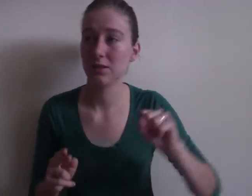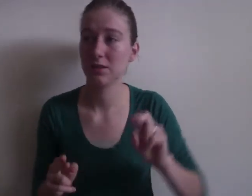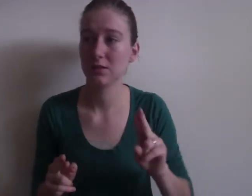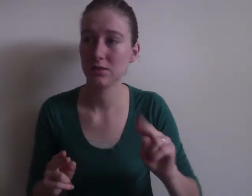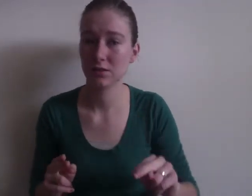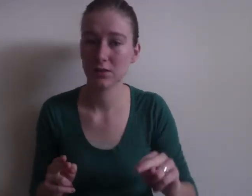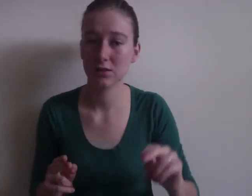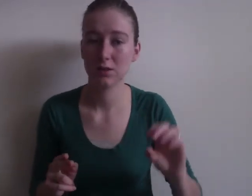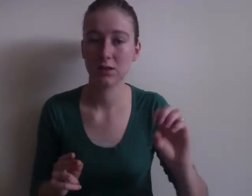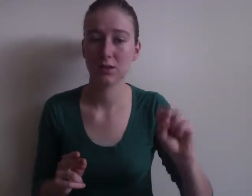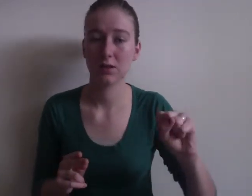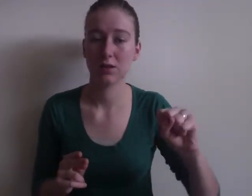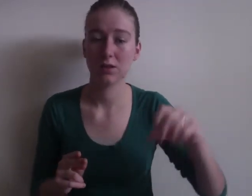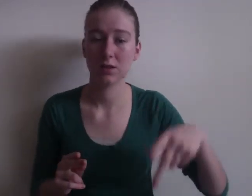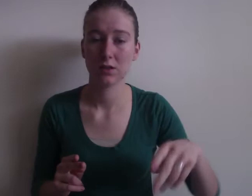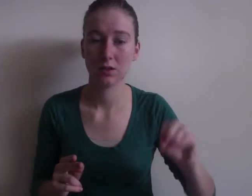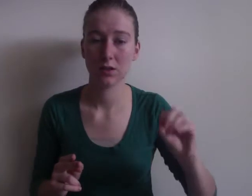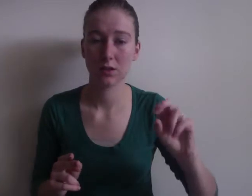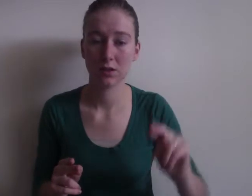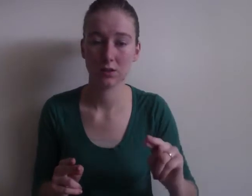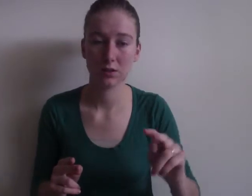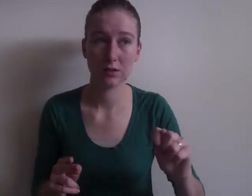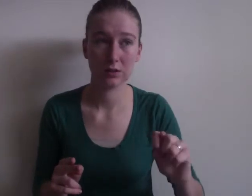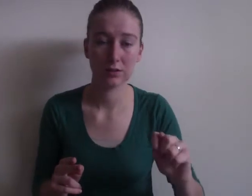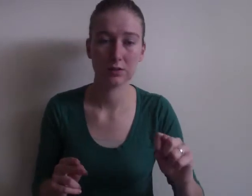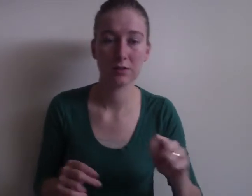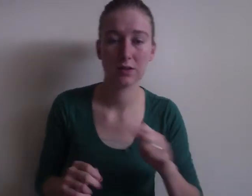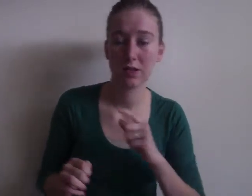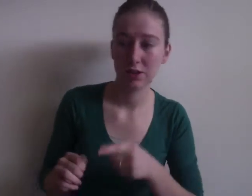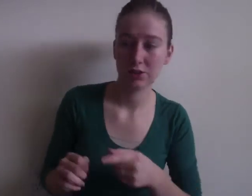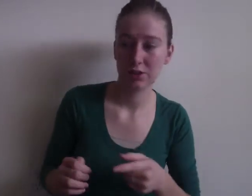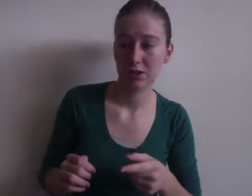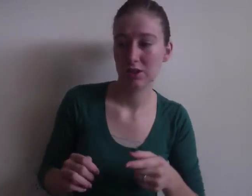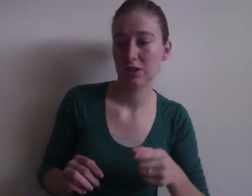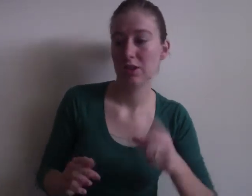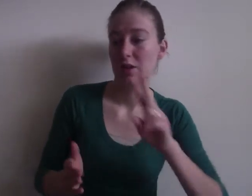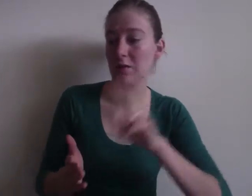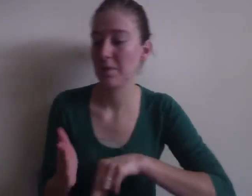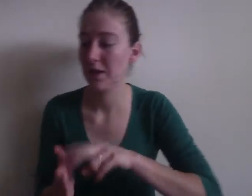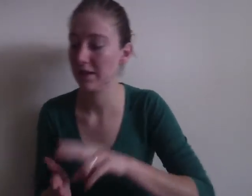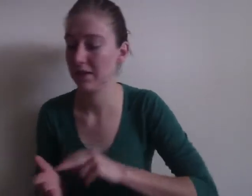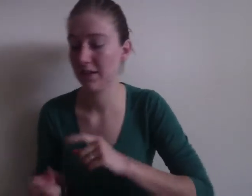changed objects so they didn't look exactly real. What do we call that when something isn't exactly real looking?